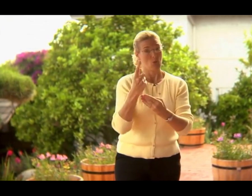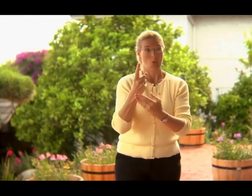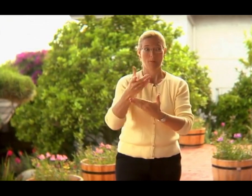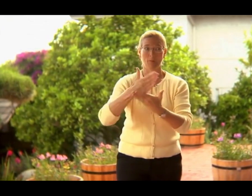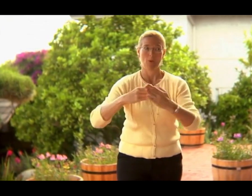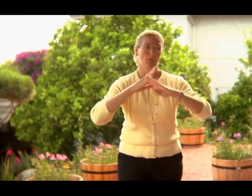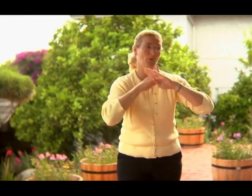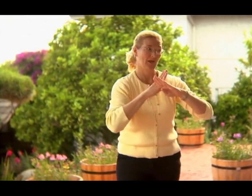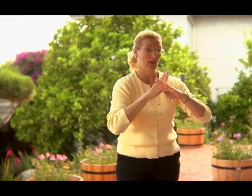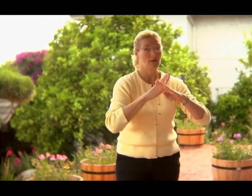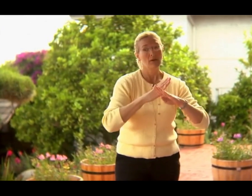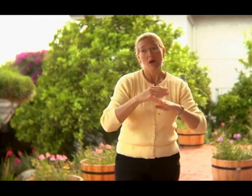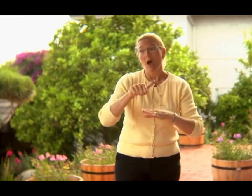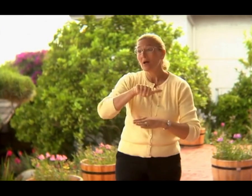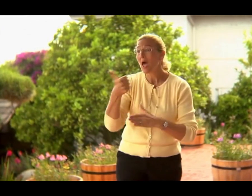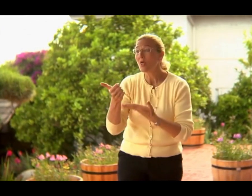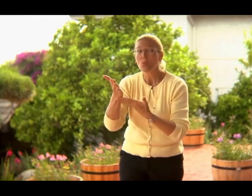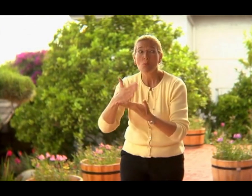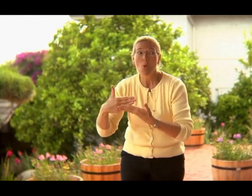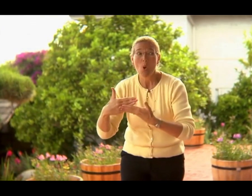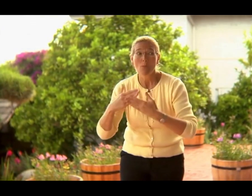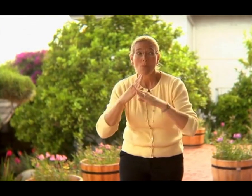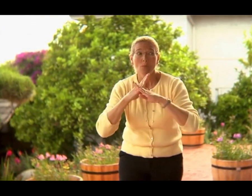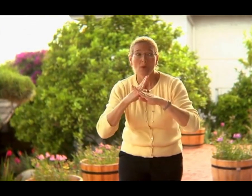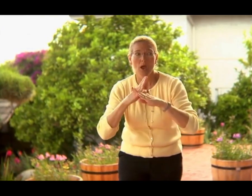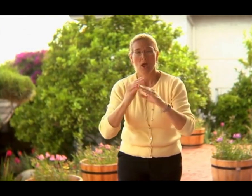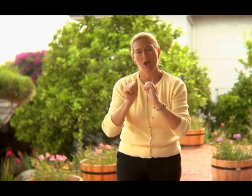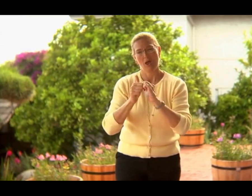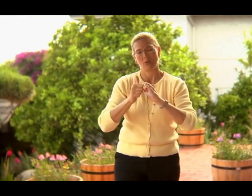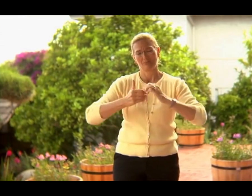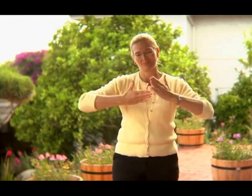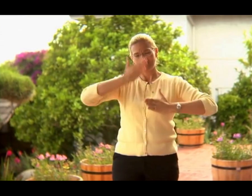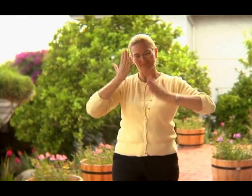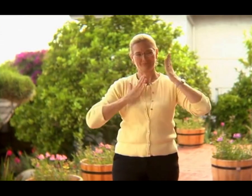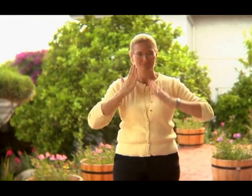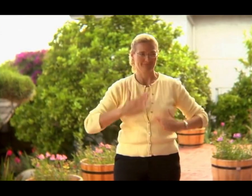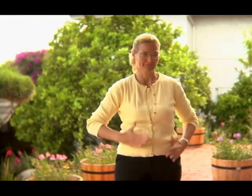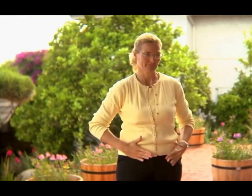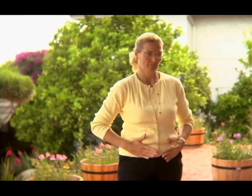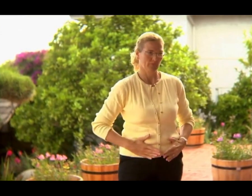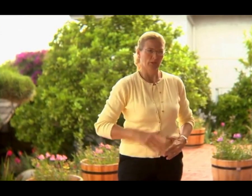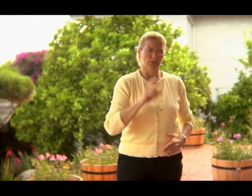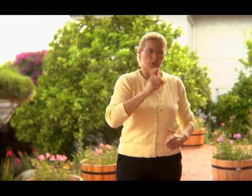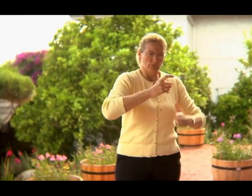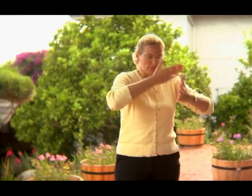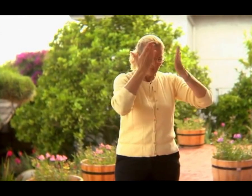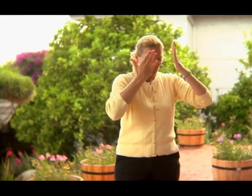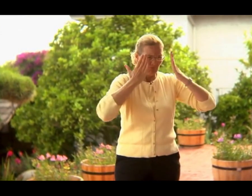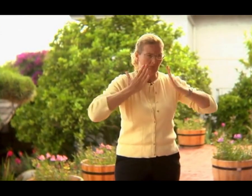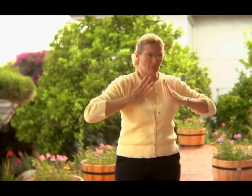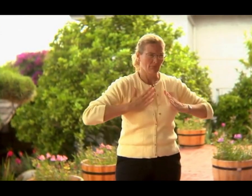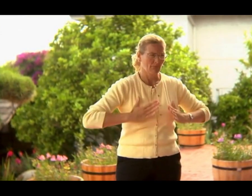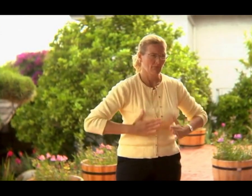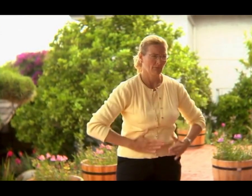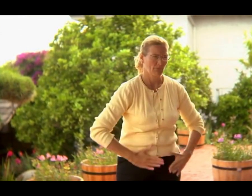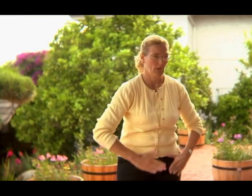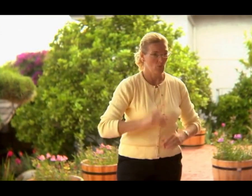protection. The other part is applying the lotion correctly. You